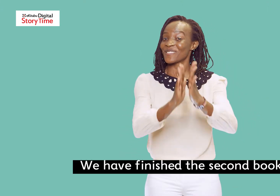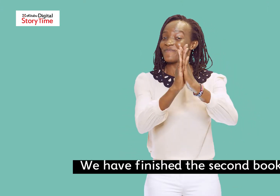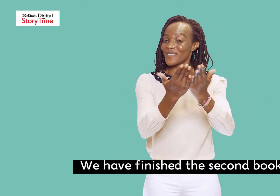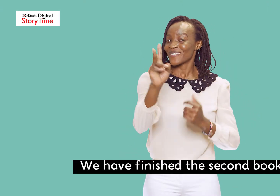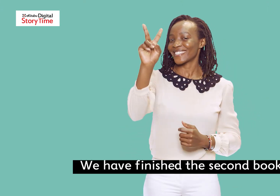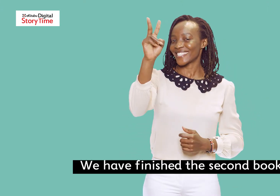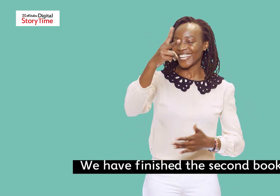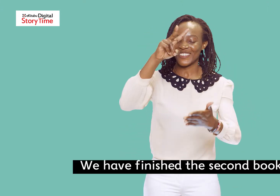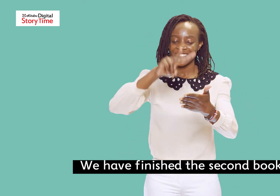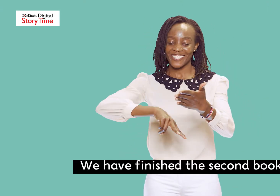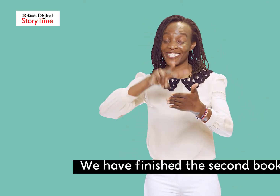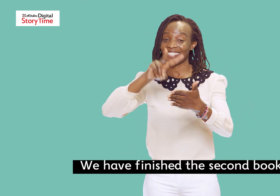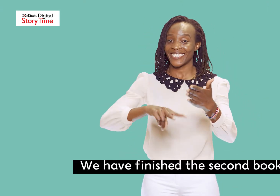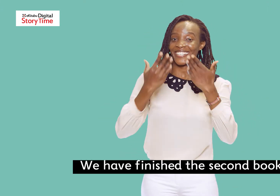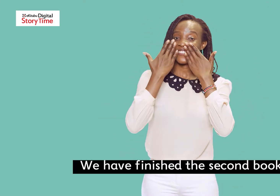We have finished reading the second book.